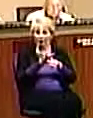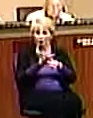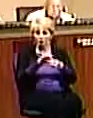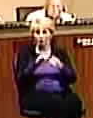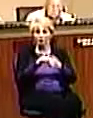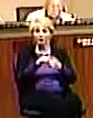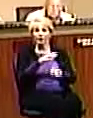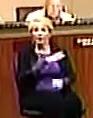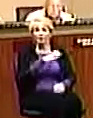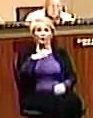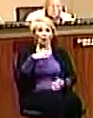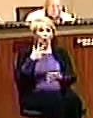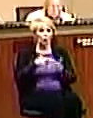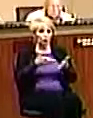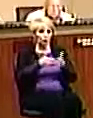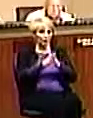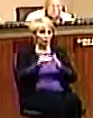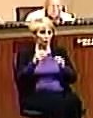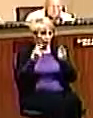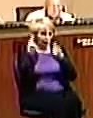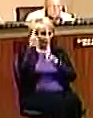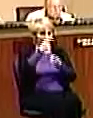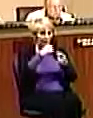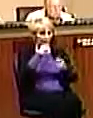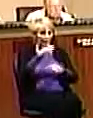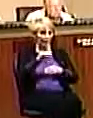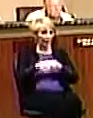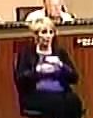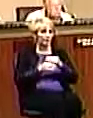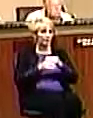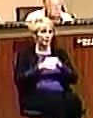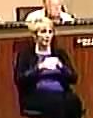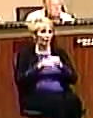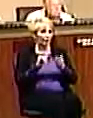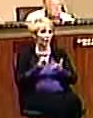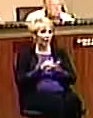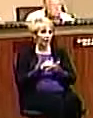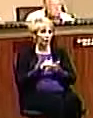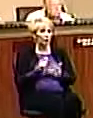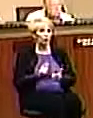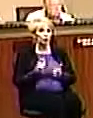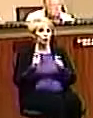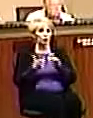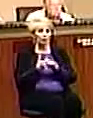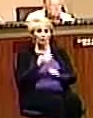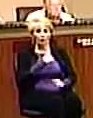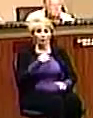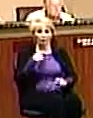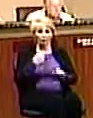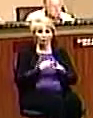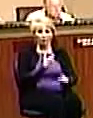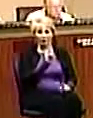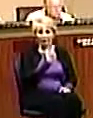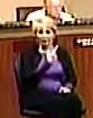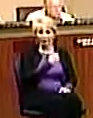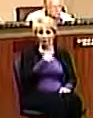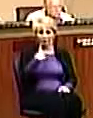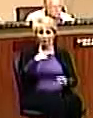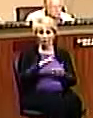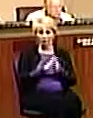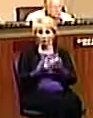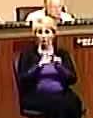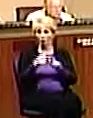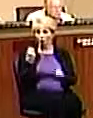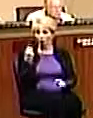and what you're being asked to consider is amending that to change the membership from 11 members to